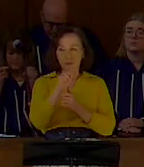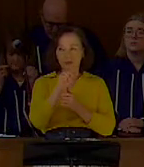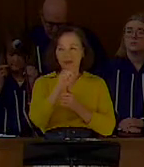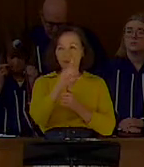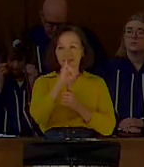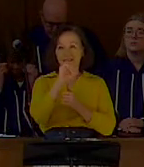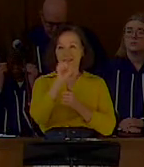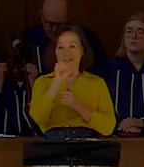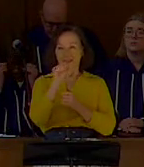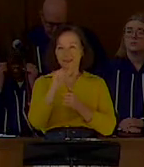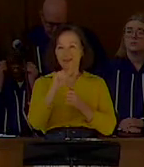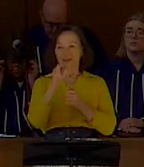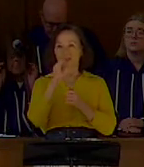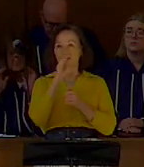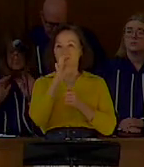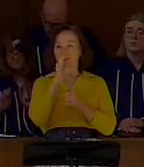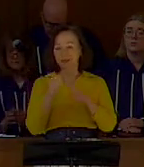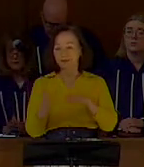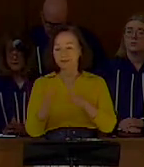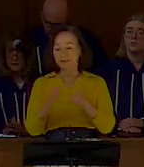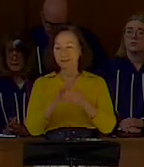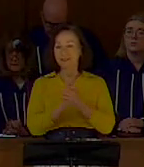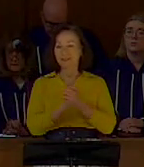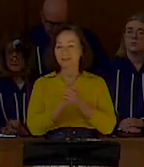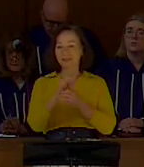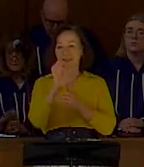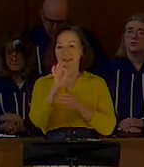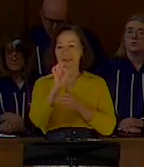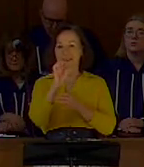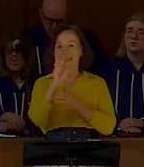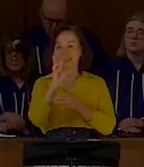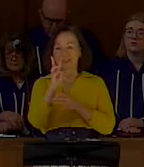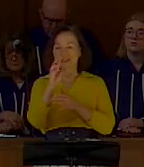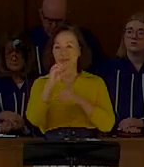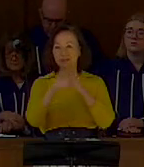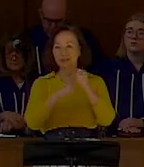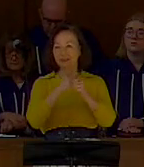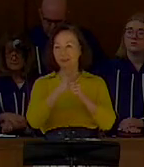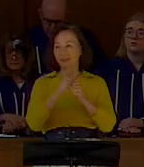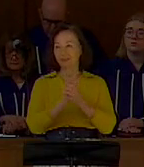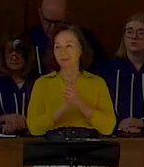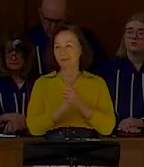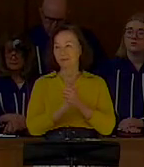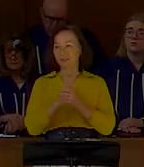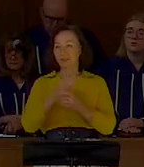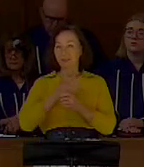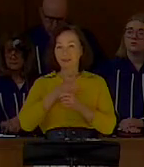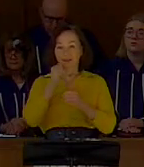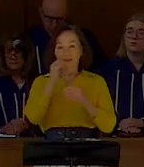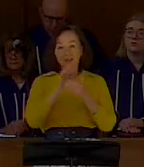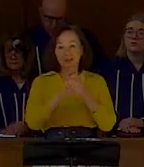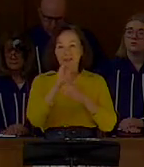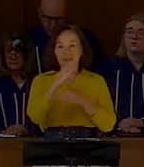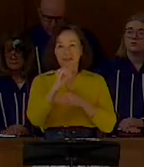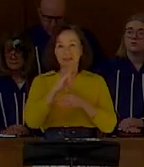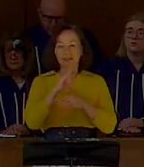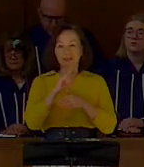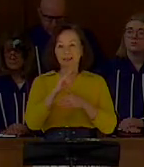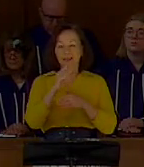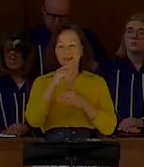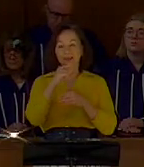97 good years, though. 97 good years. Want to keep you in prayer. Also, of course, Lupe and I want to say